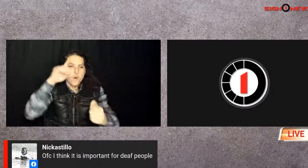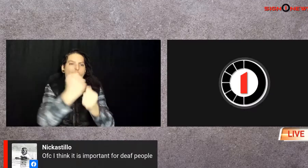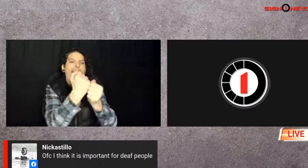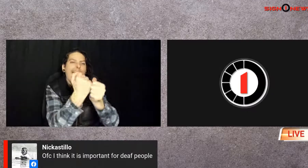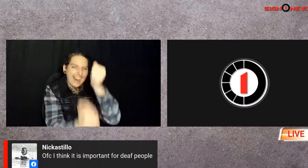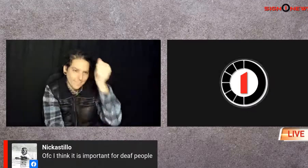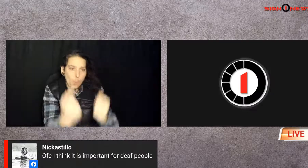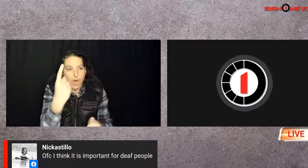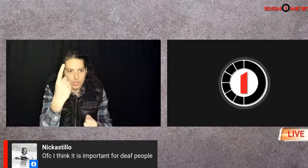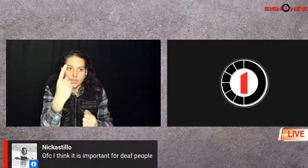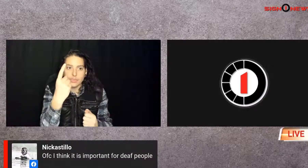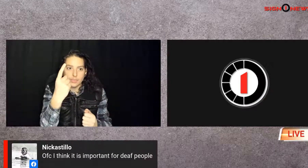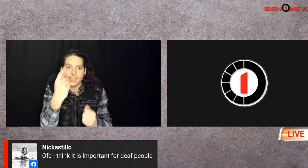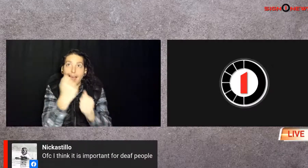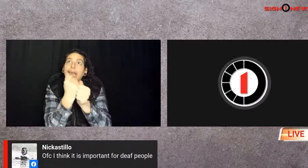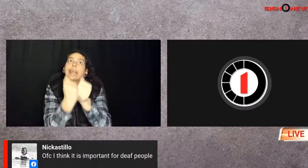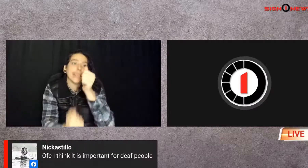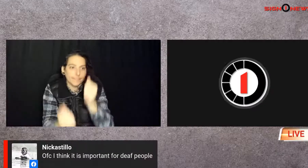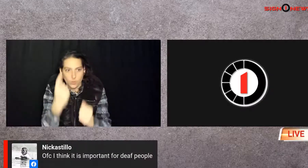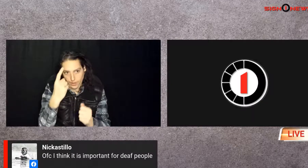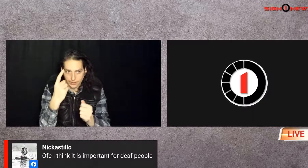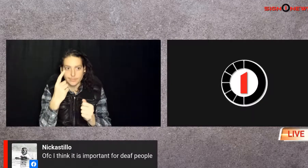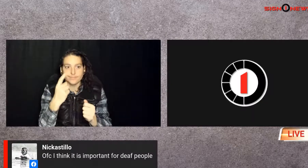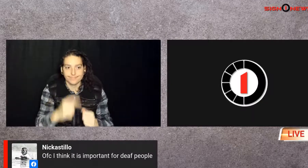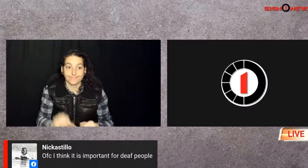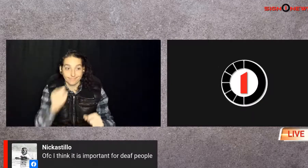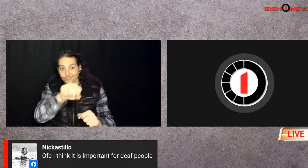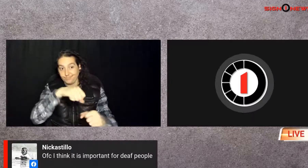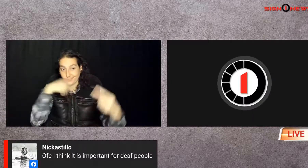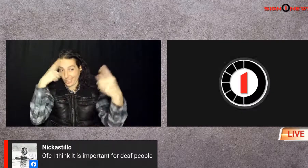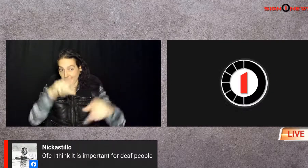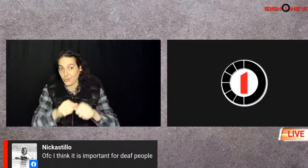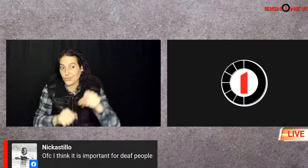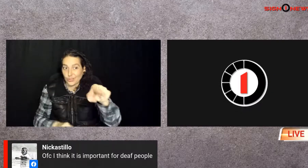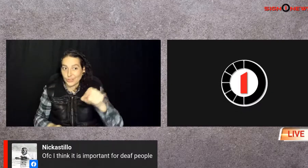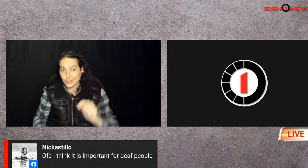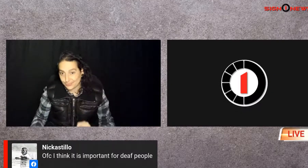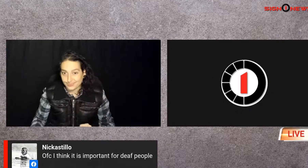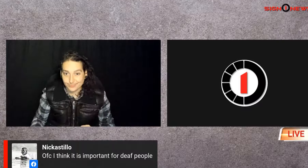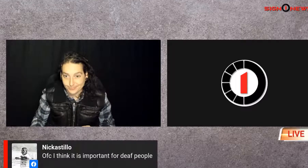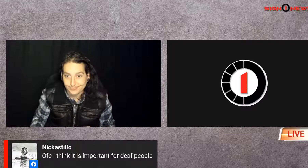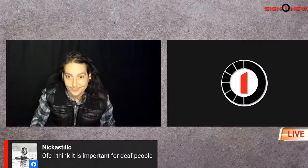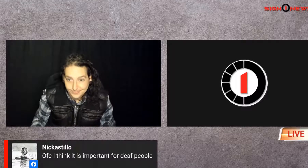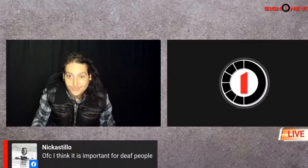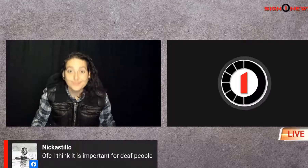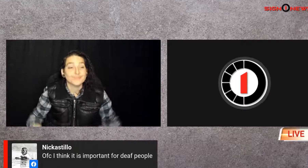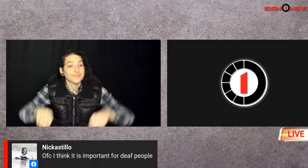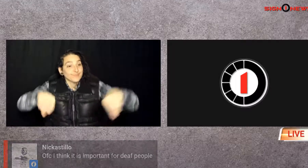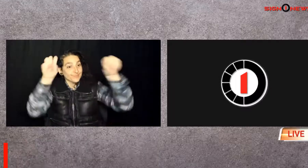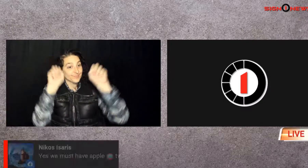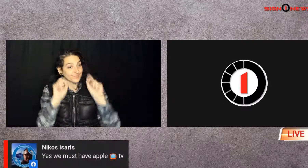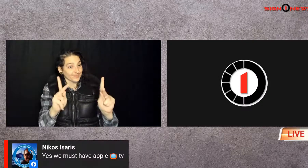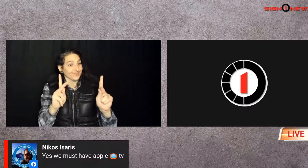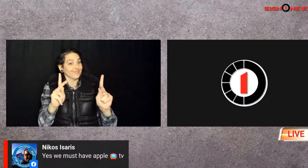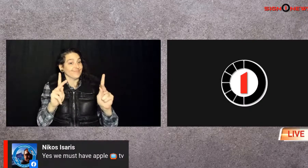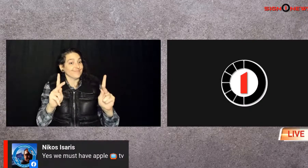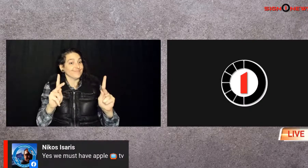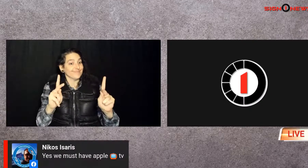Oh, yes, it is very important for everyone, anyone. I agree with you.